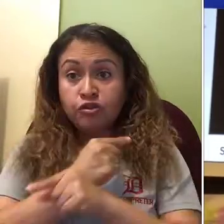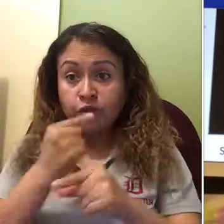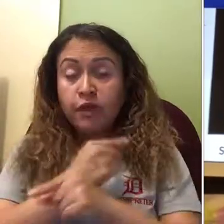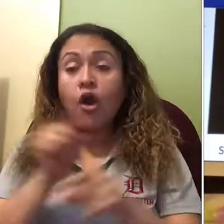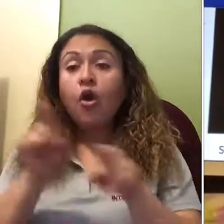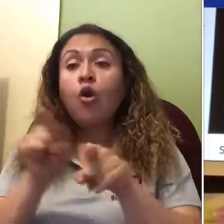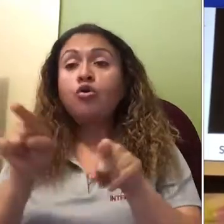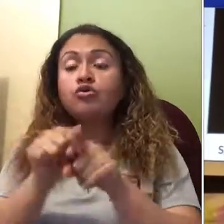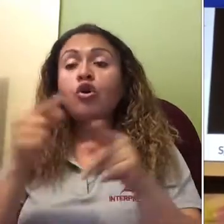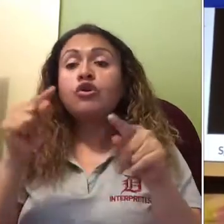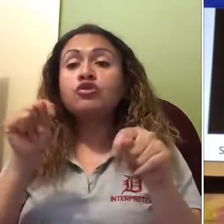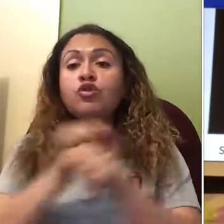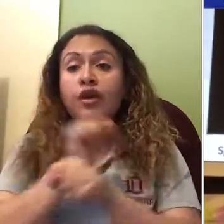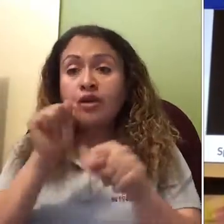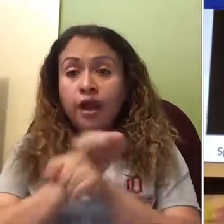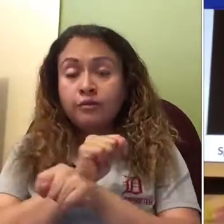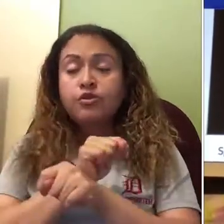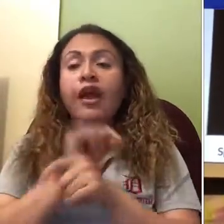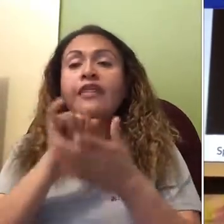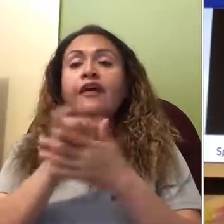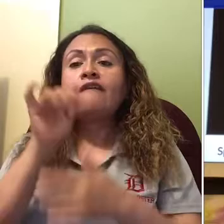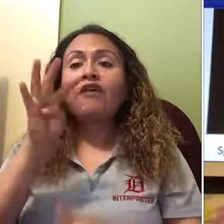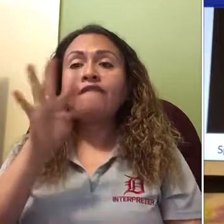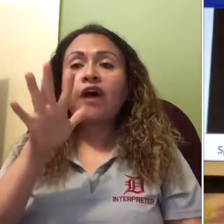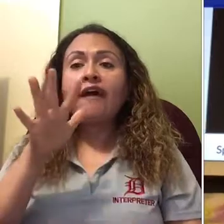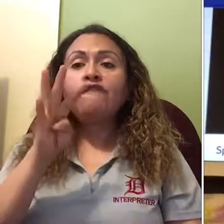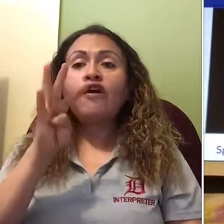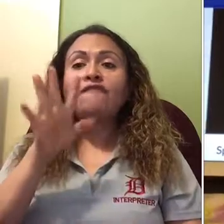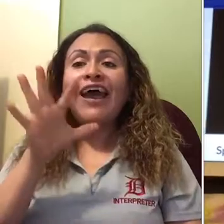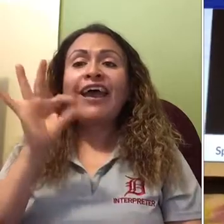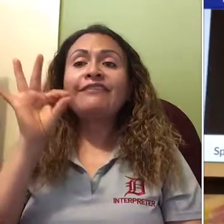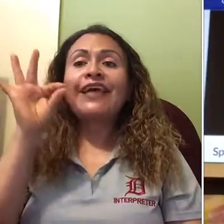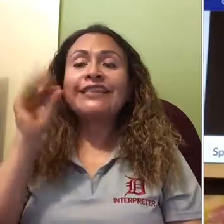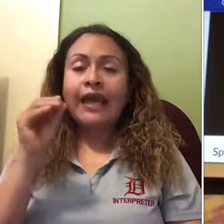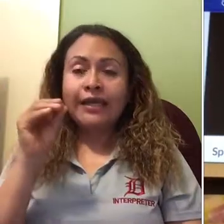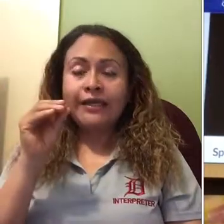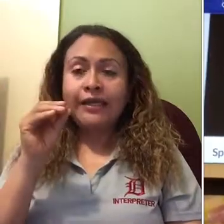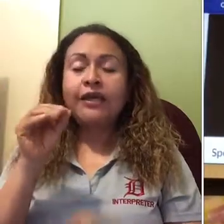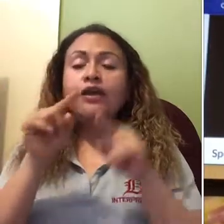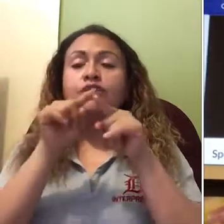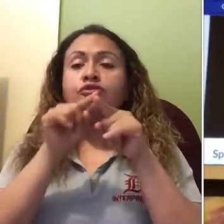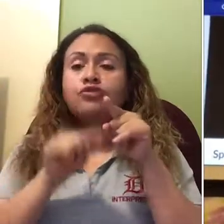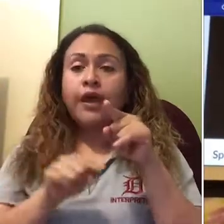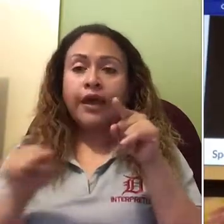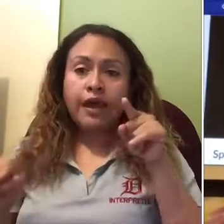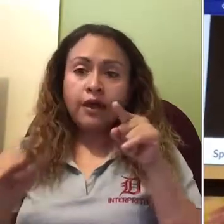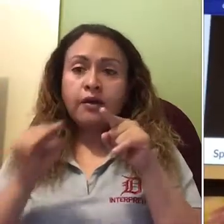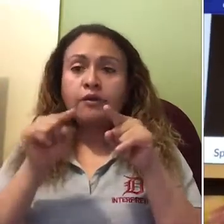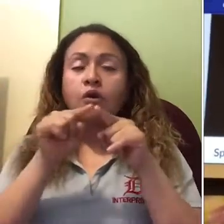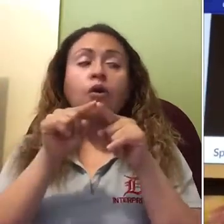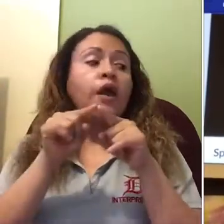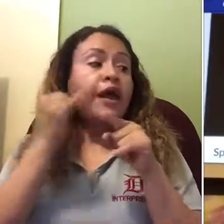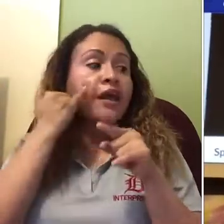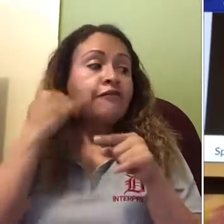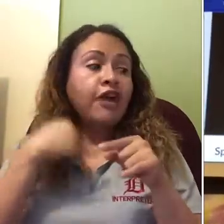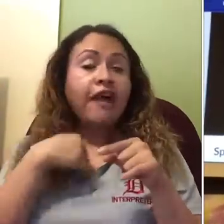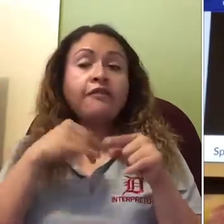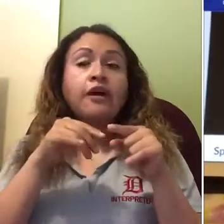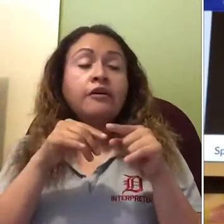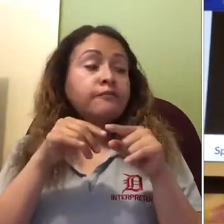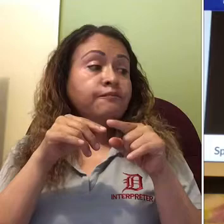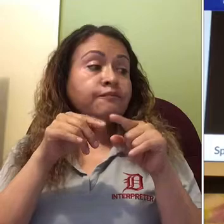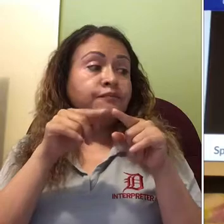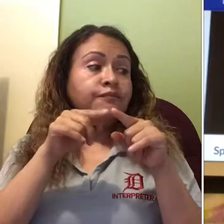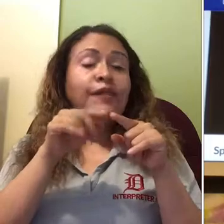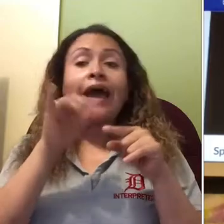lot in trigonometry. And this is a 45, 45, 90 triangle. Or another way to think about it is if I have a right triangle that is